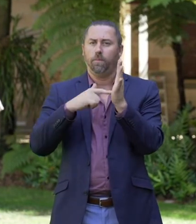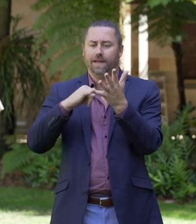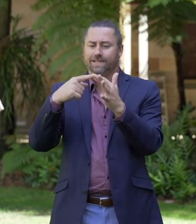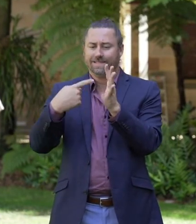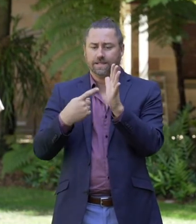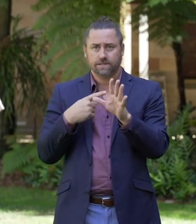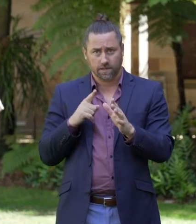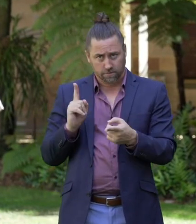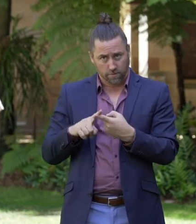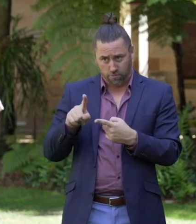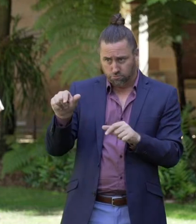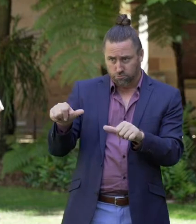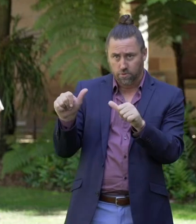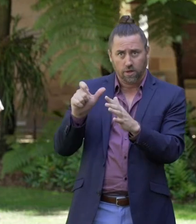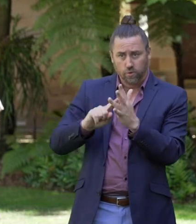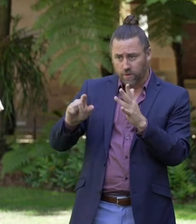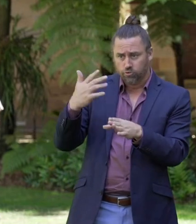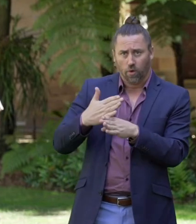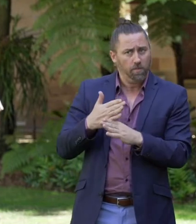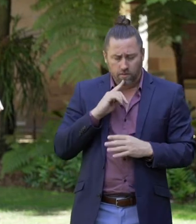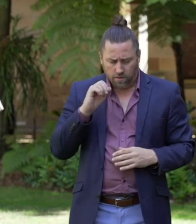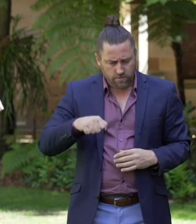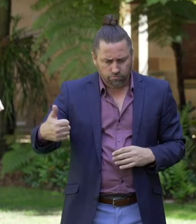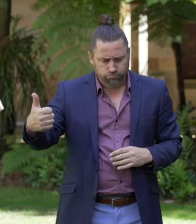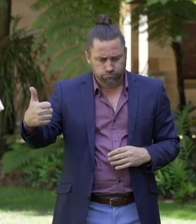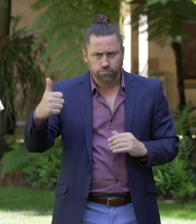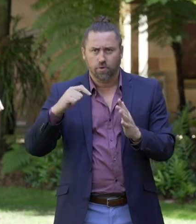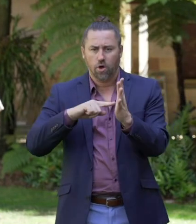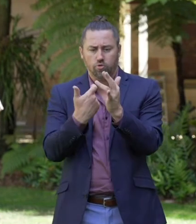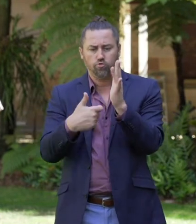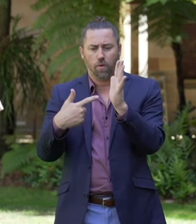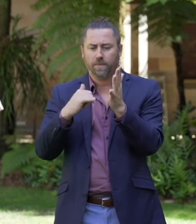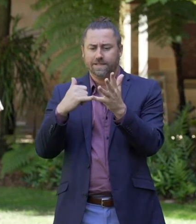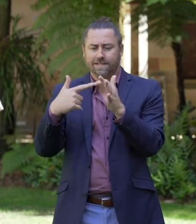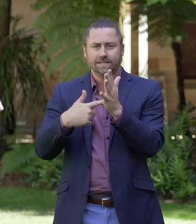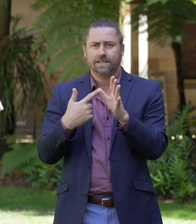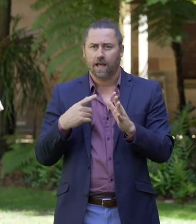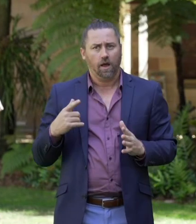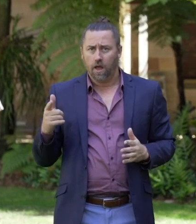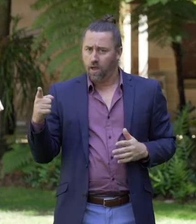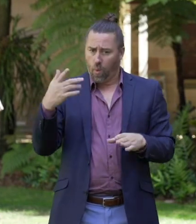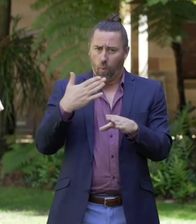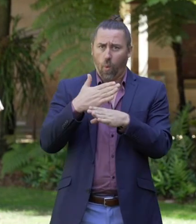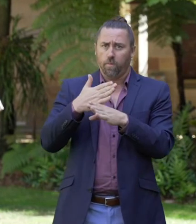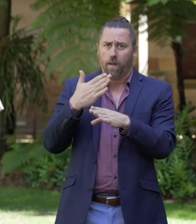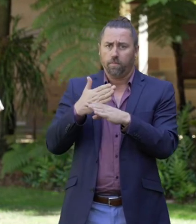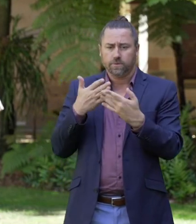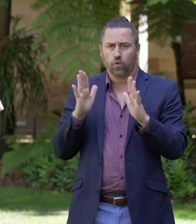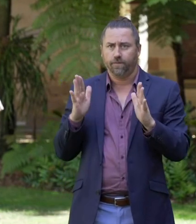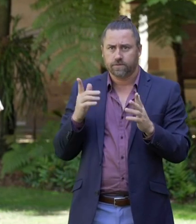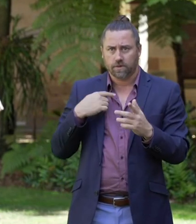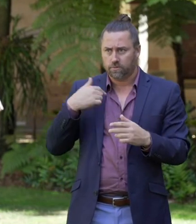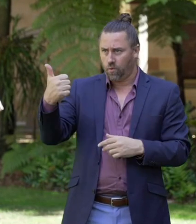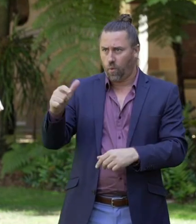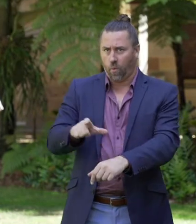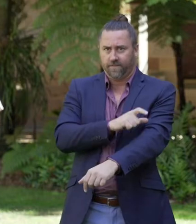Sorry? Yes, I have confidence in all of my public servants, and